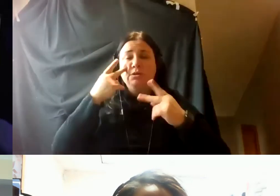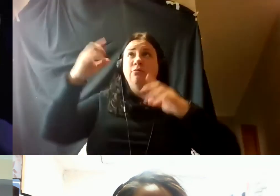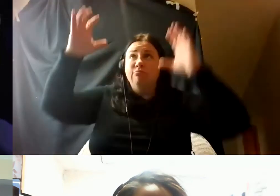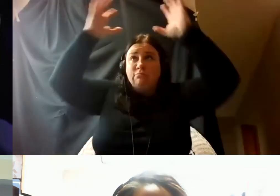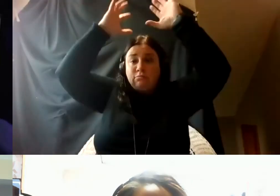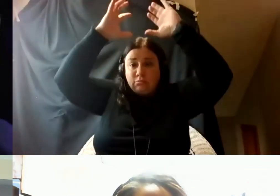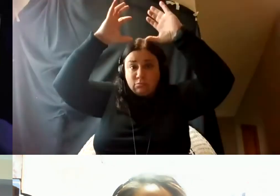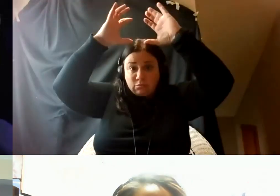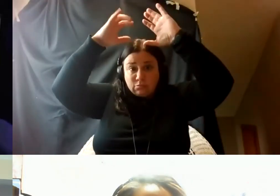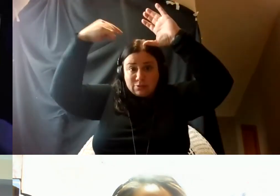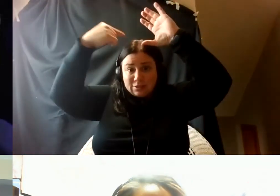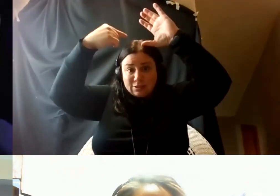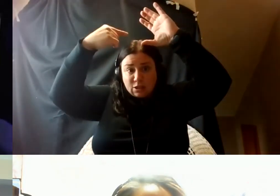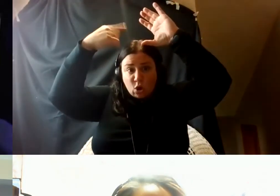here.